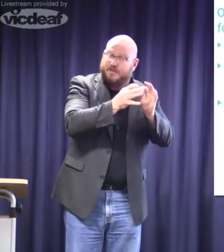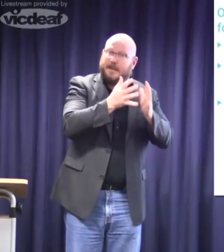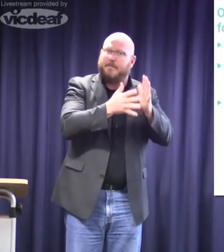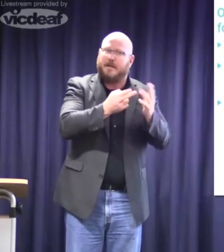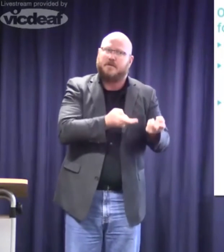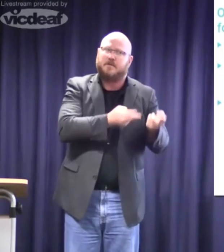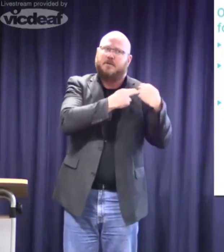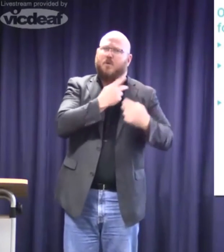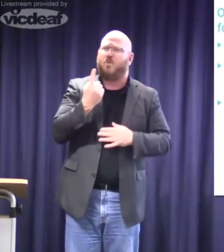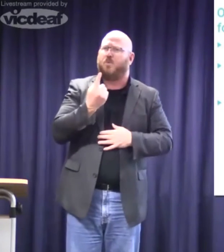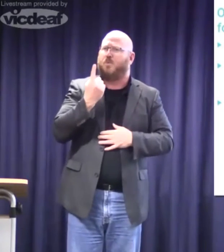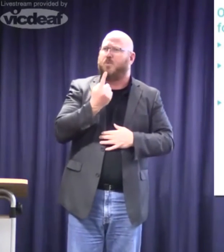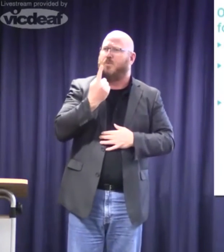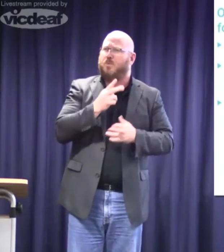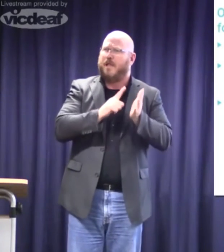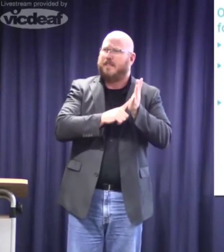principle.